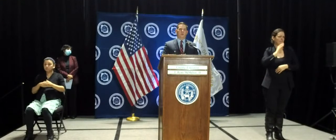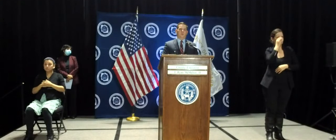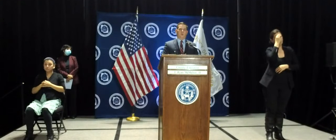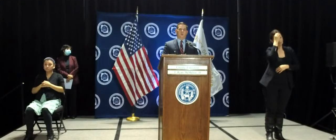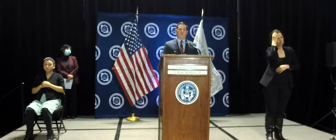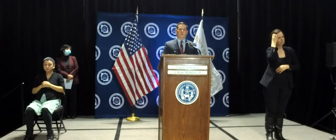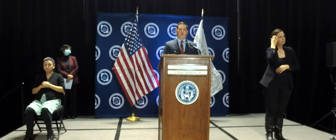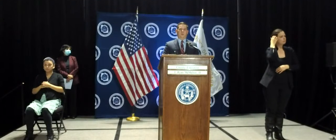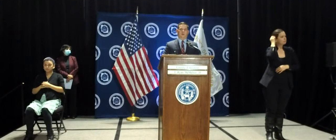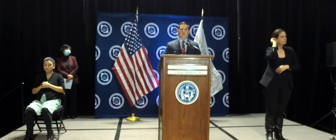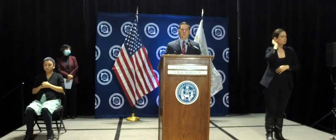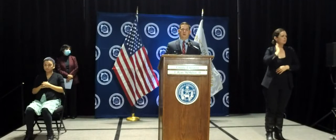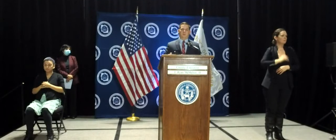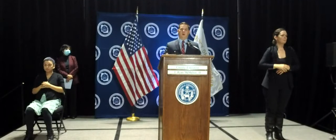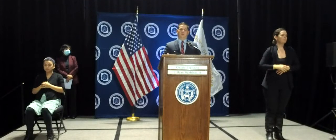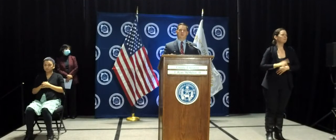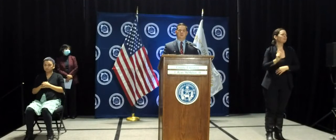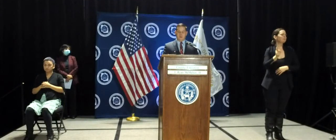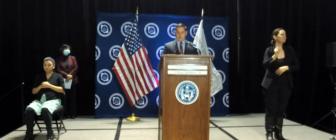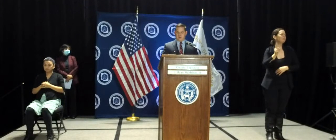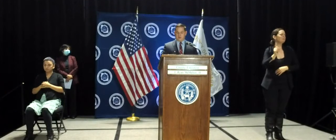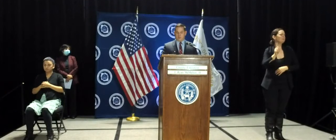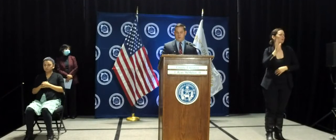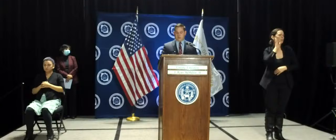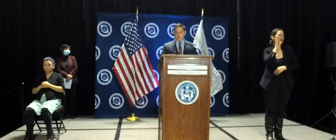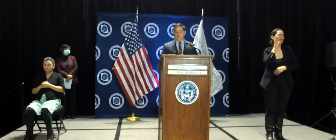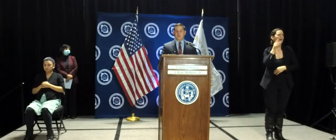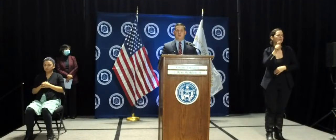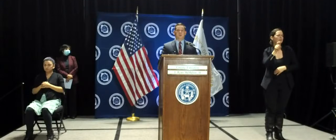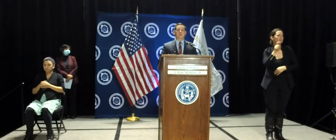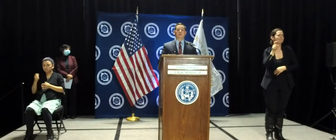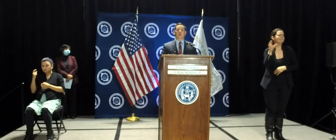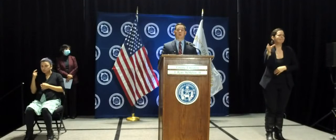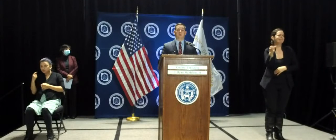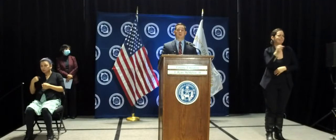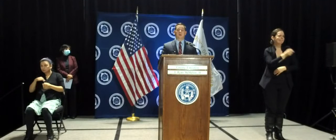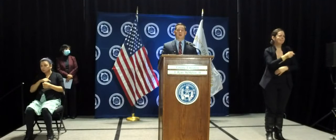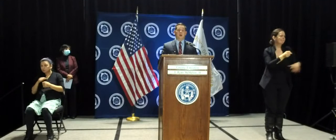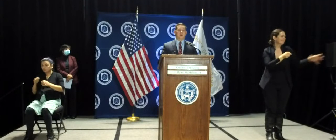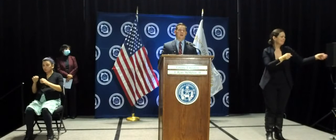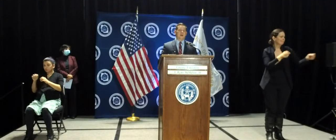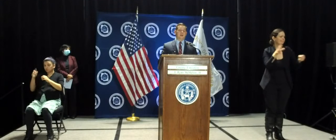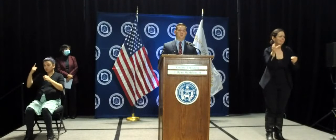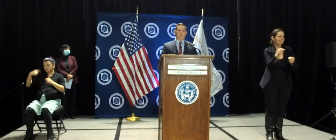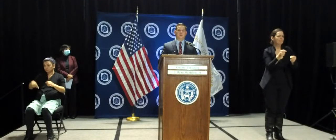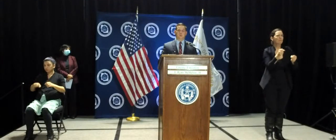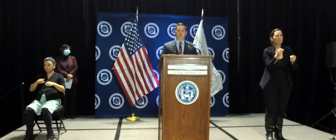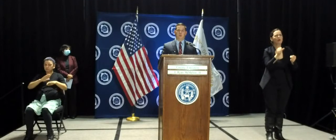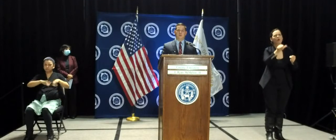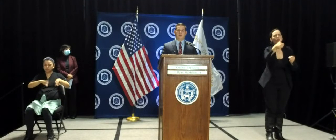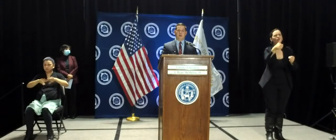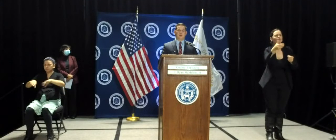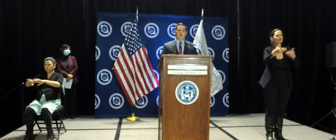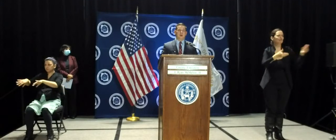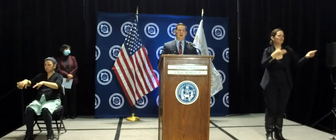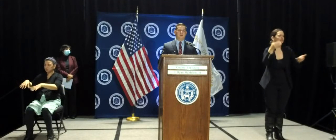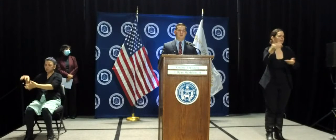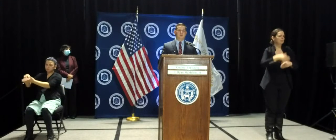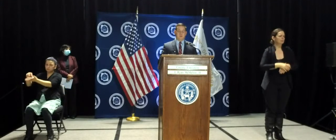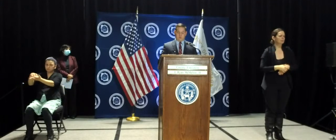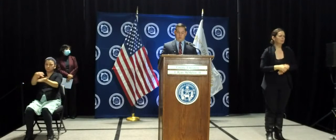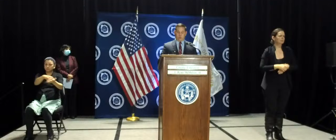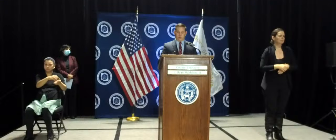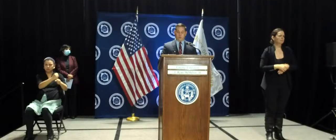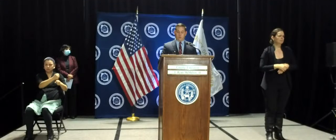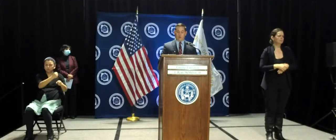more people over permanently from other departments until we get through this. And some of these employees, again, and I spoke to these employees today, some